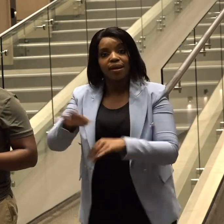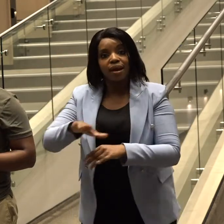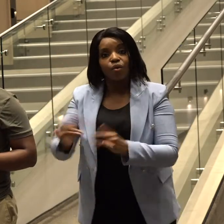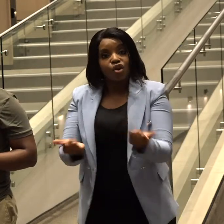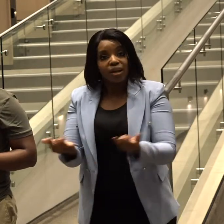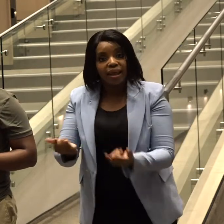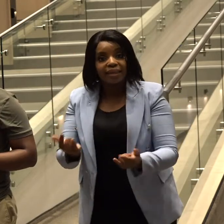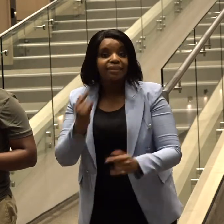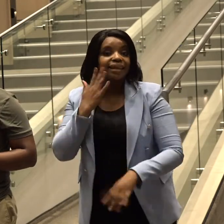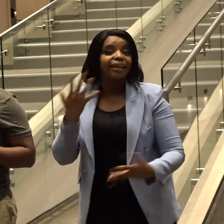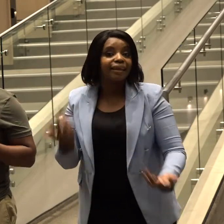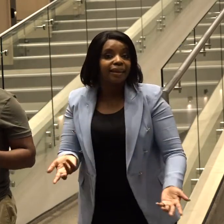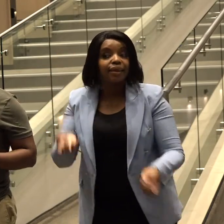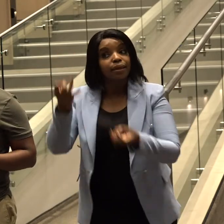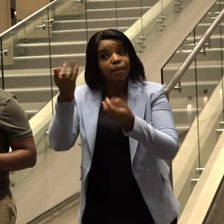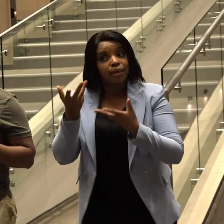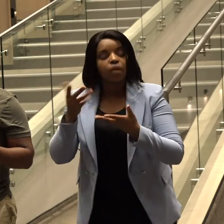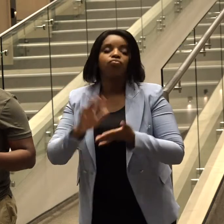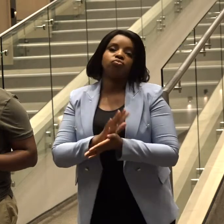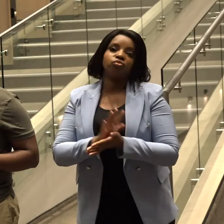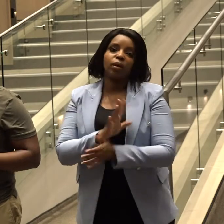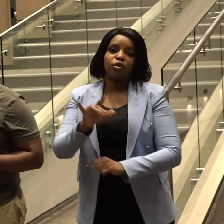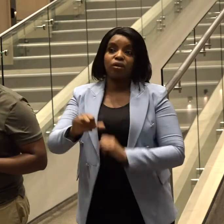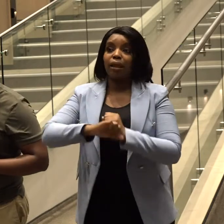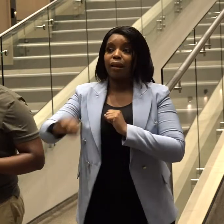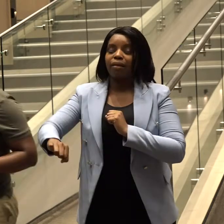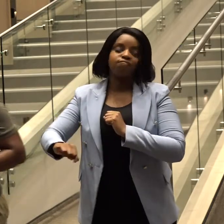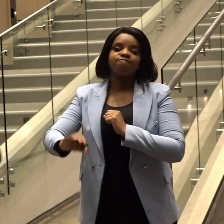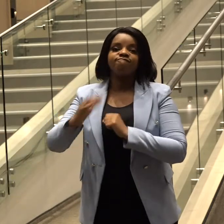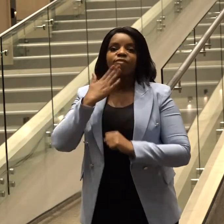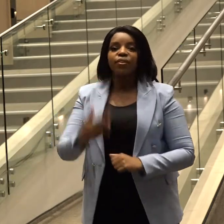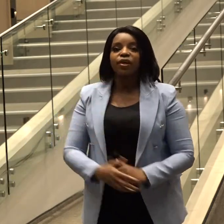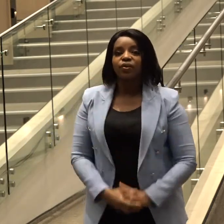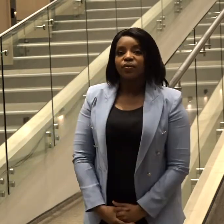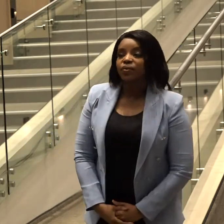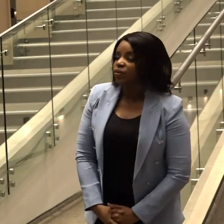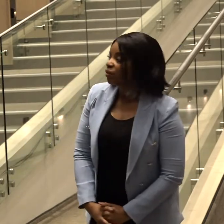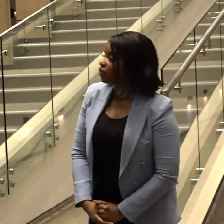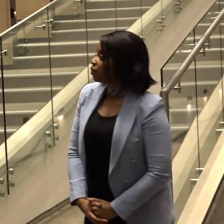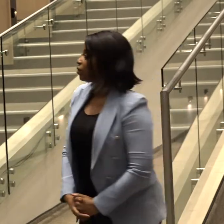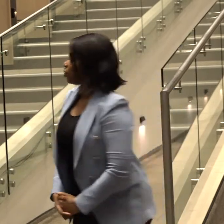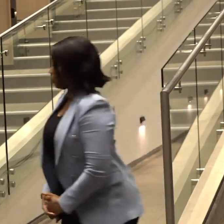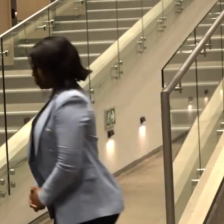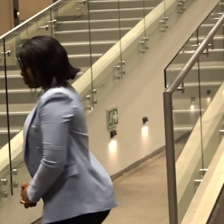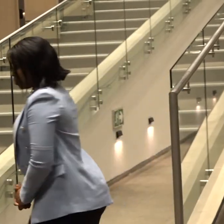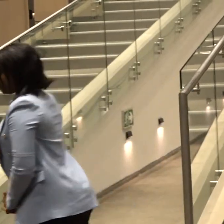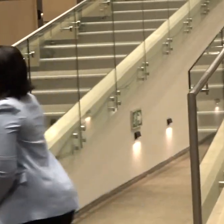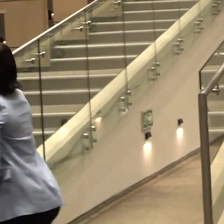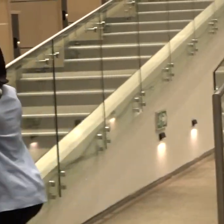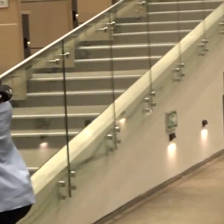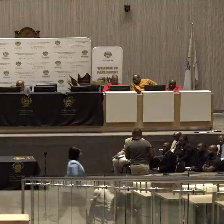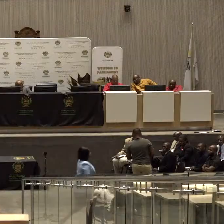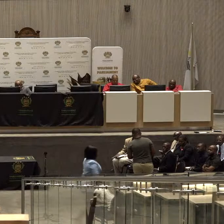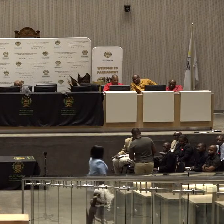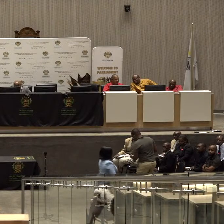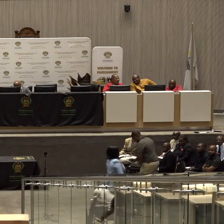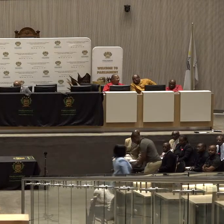would appreciate that so I won't be much I would like to thank you foreign